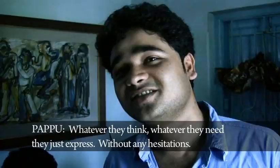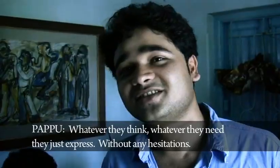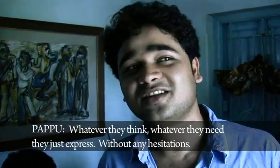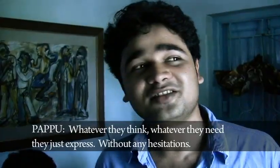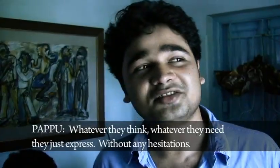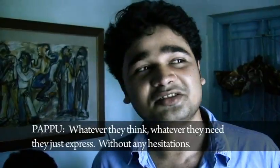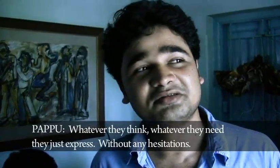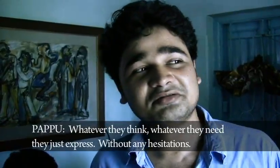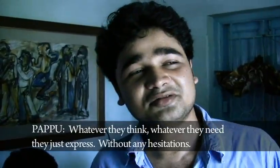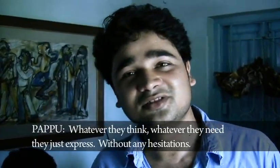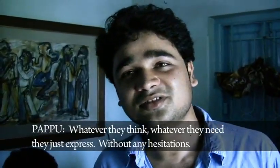And